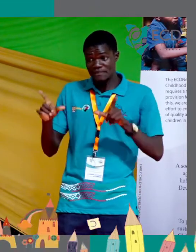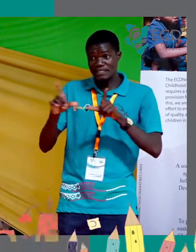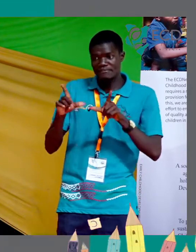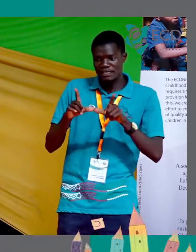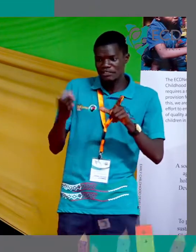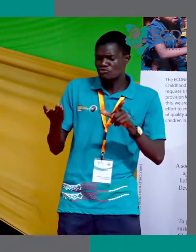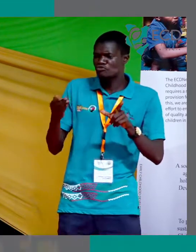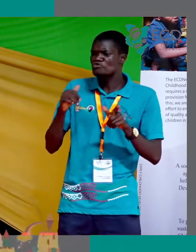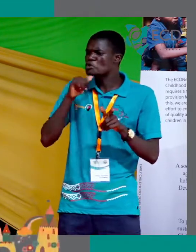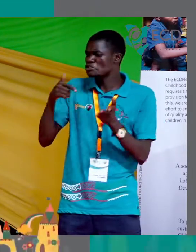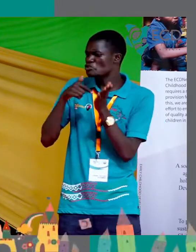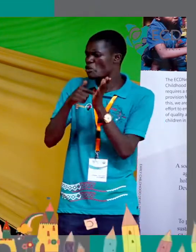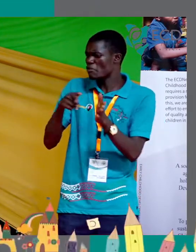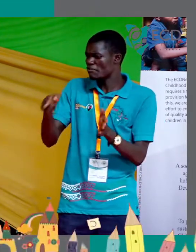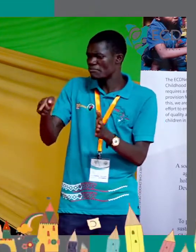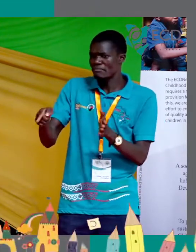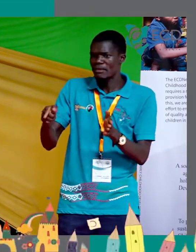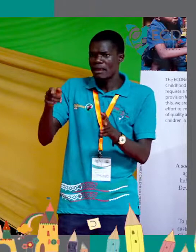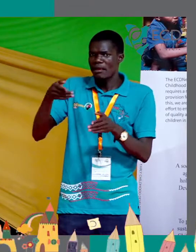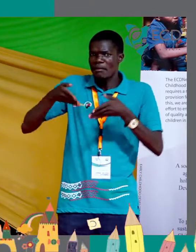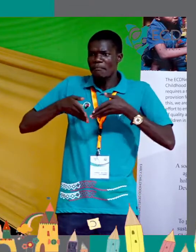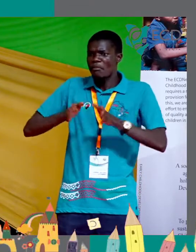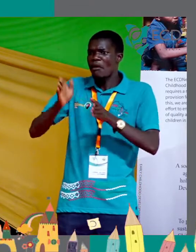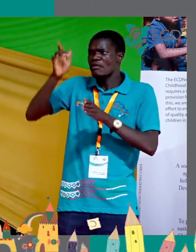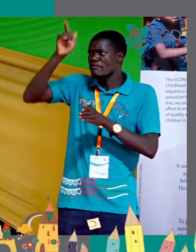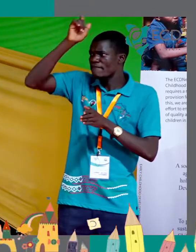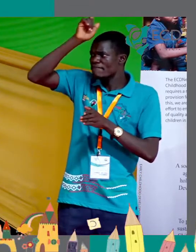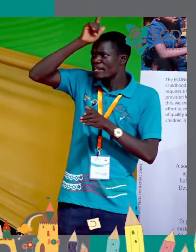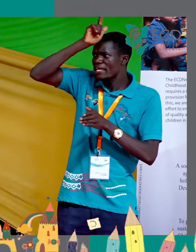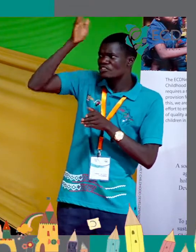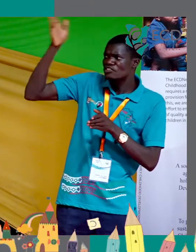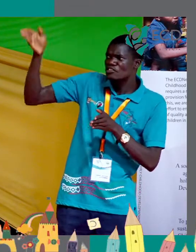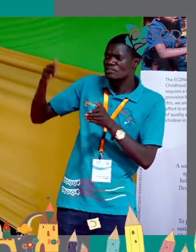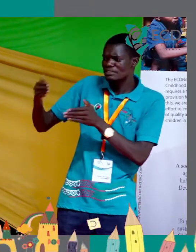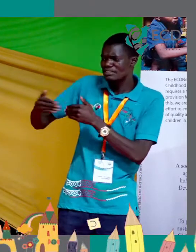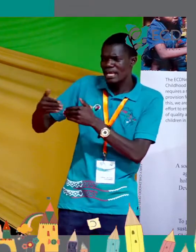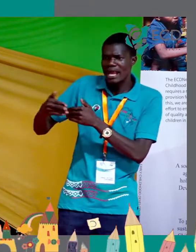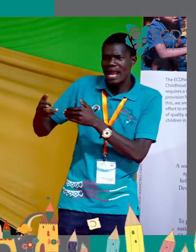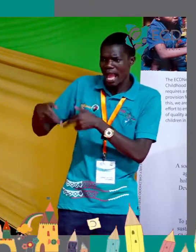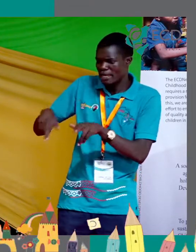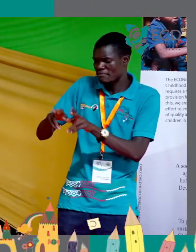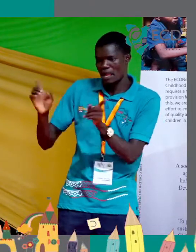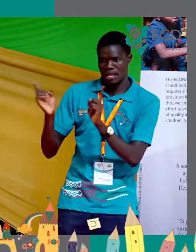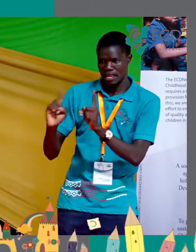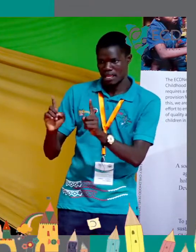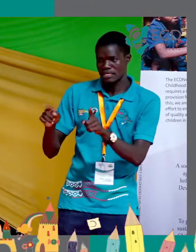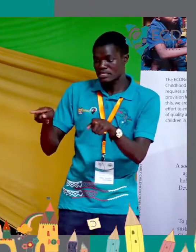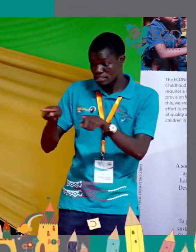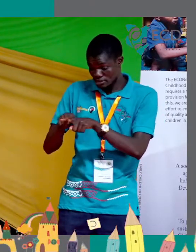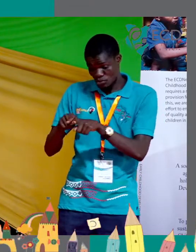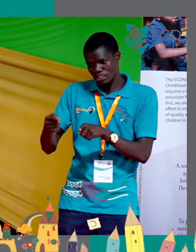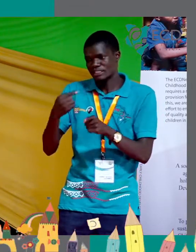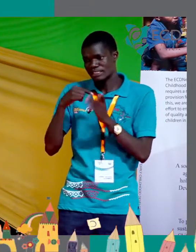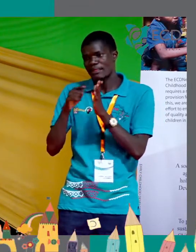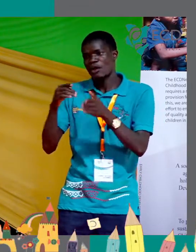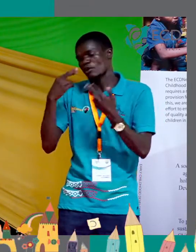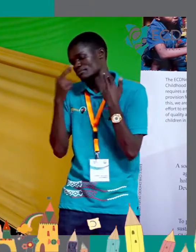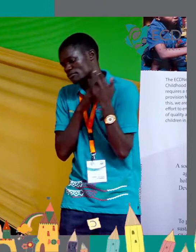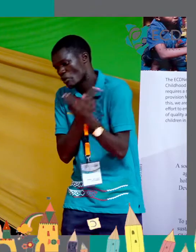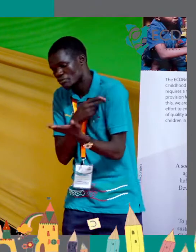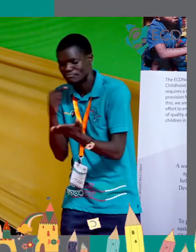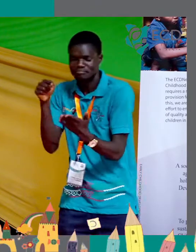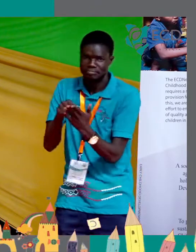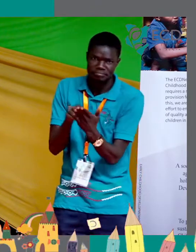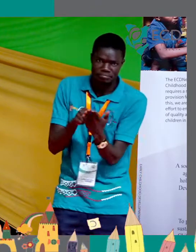does not indicate that they were born in the village near a river. And then we provide for the